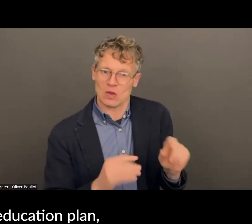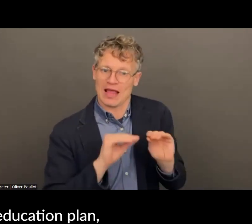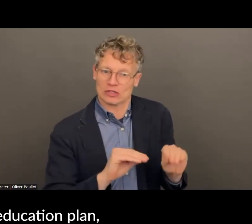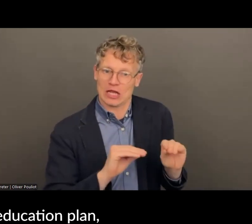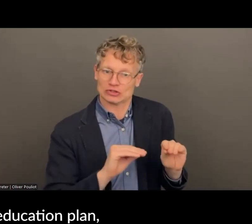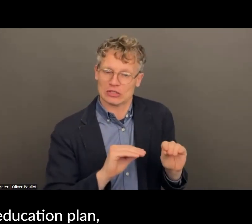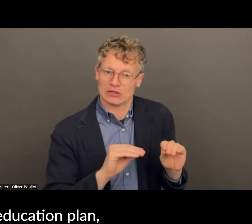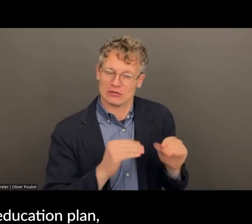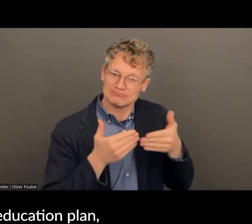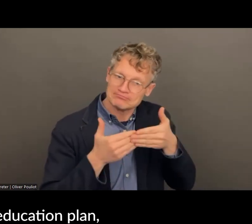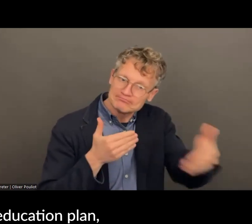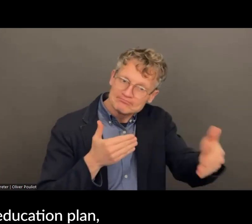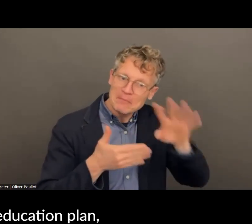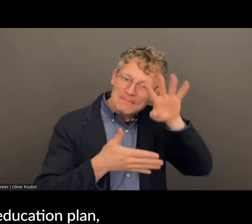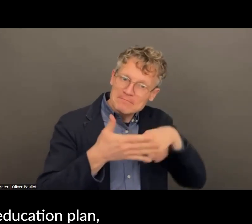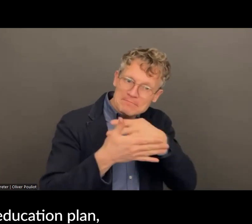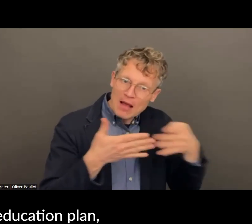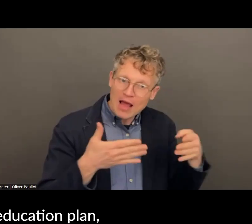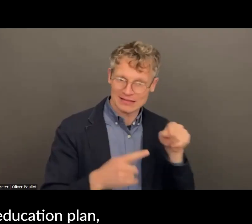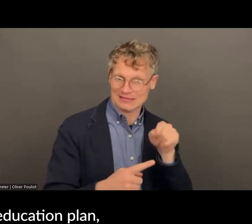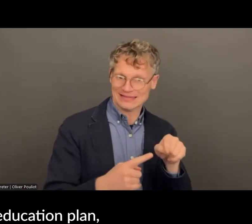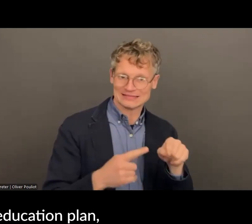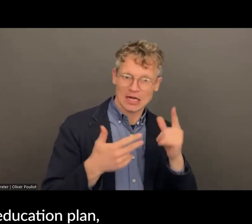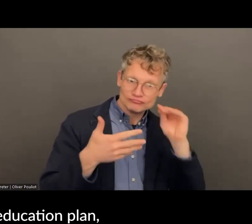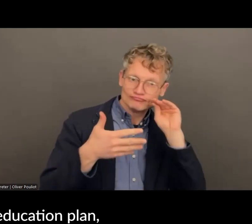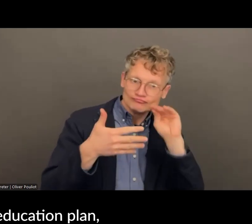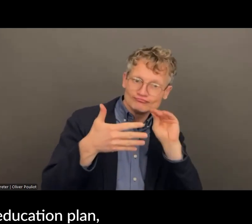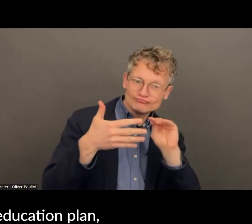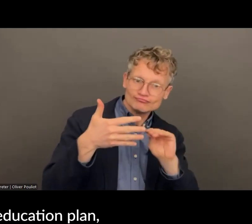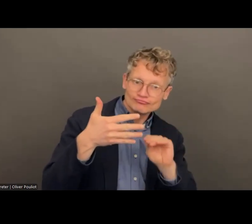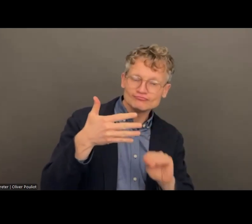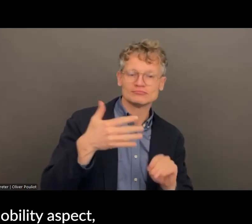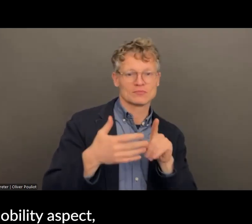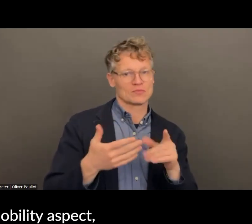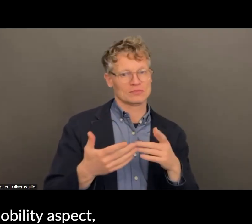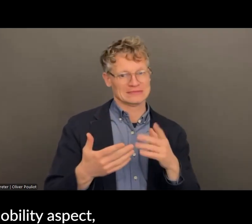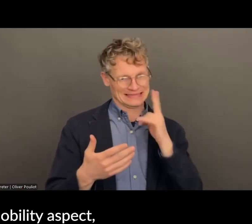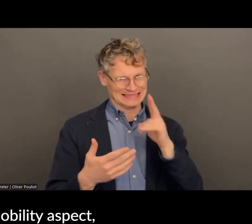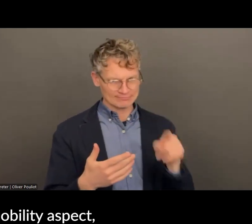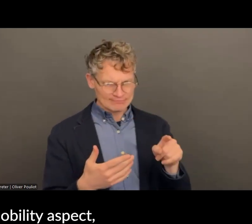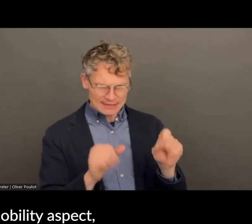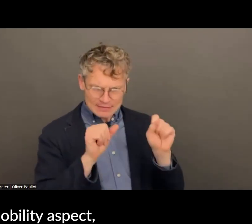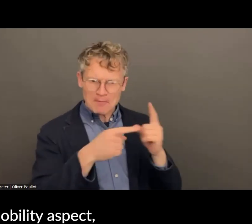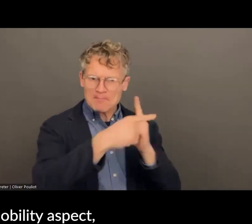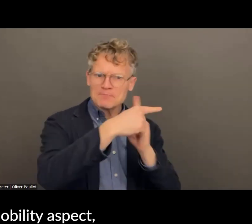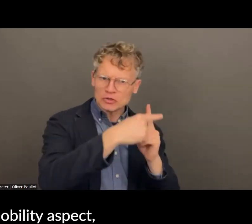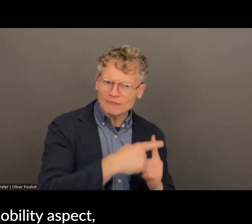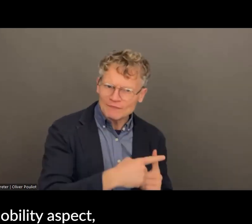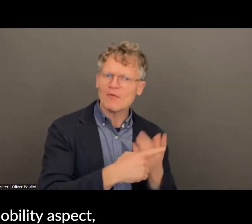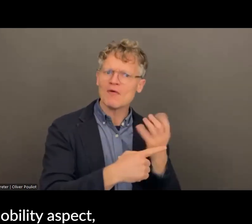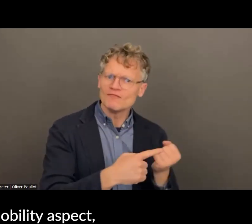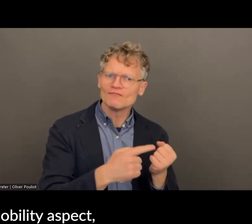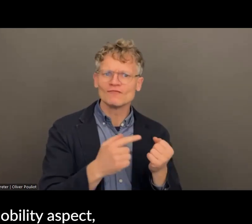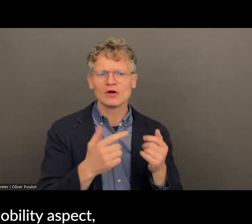that individual education plan, actually, her strengths were identified, and looking at her